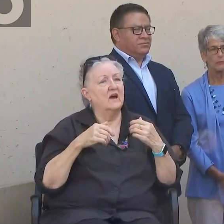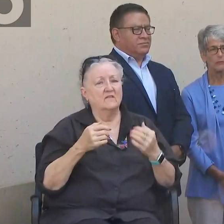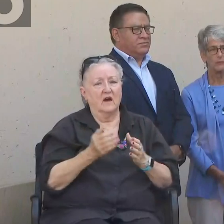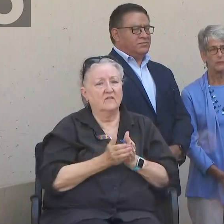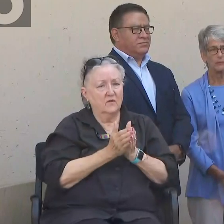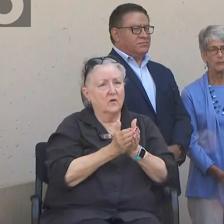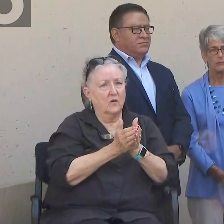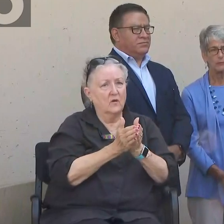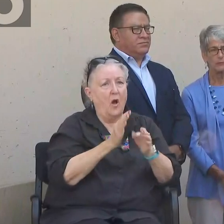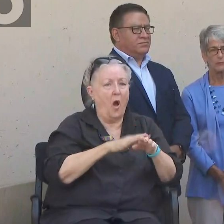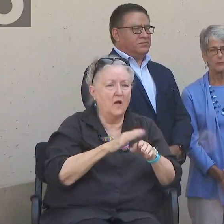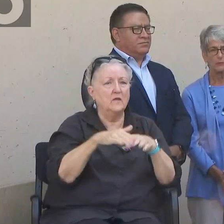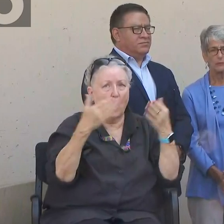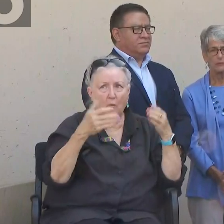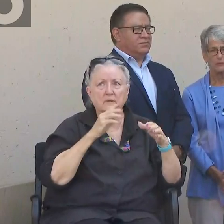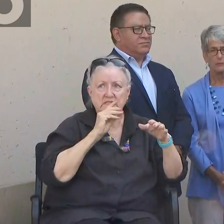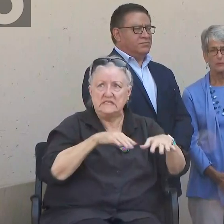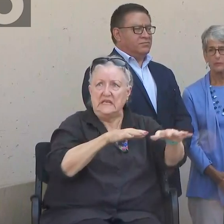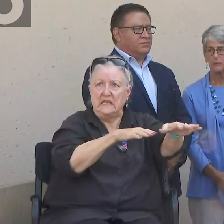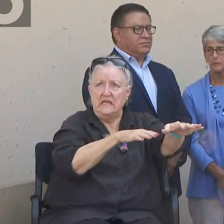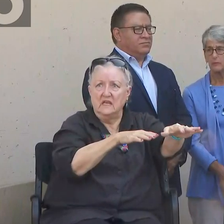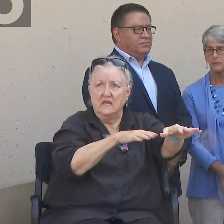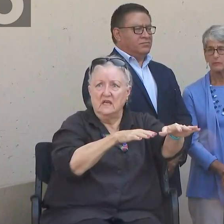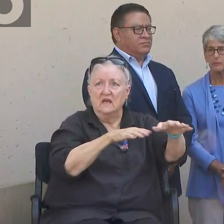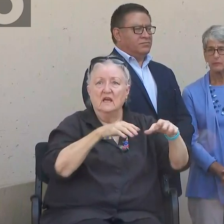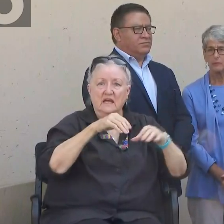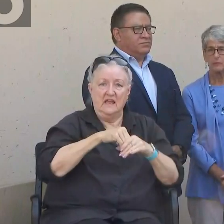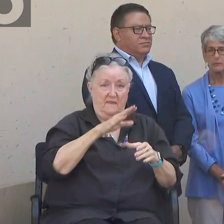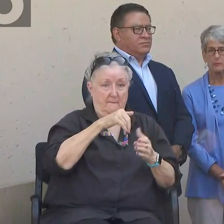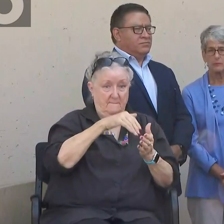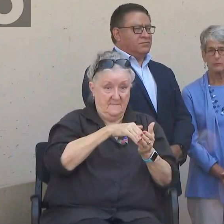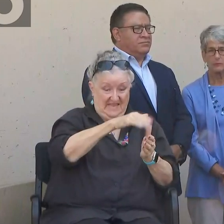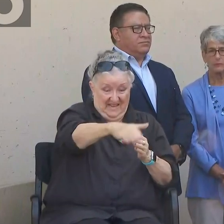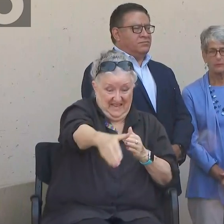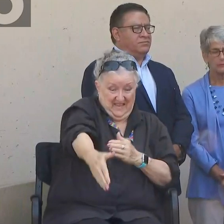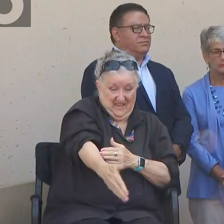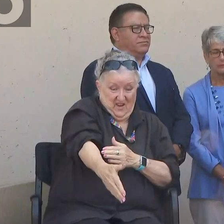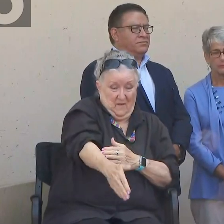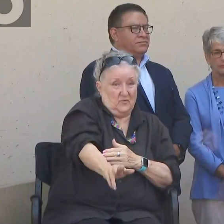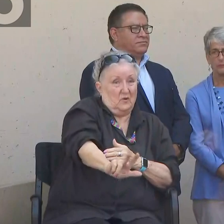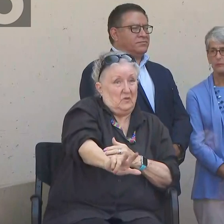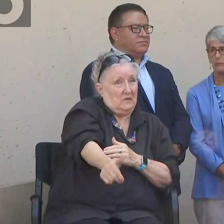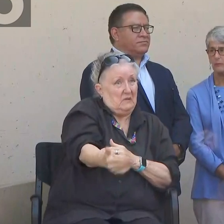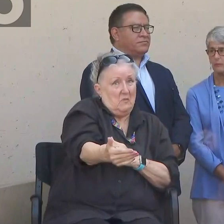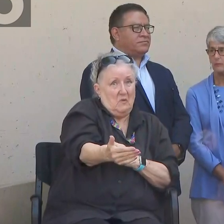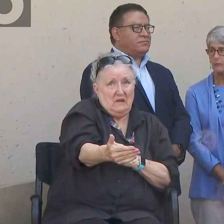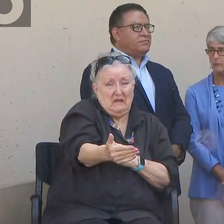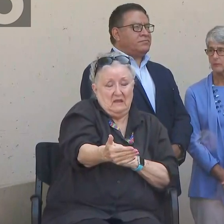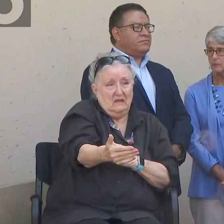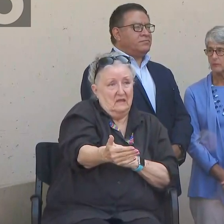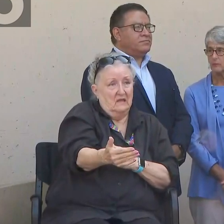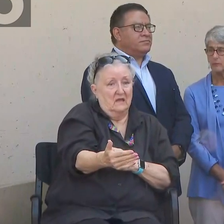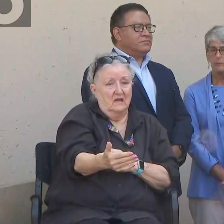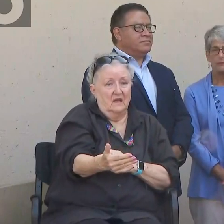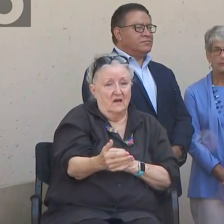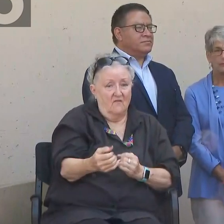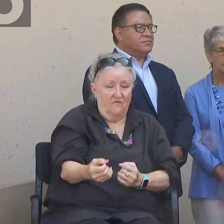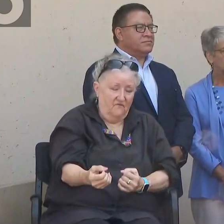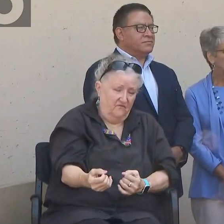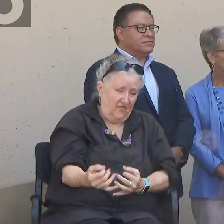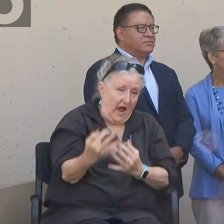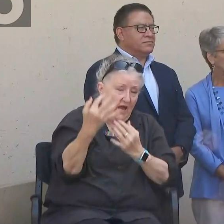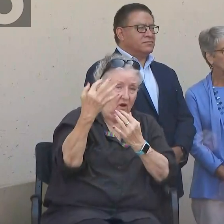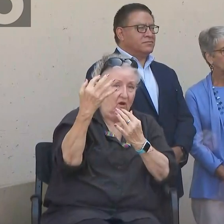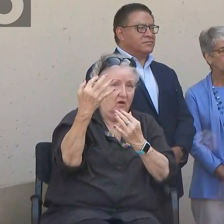vessel that's on the open sea that is in the middle of the night, I mean at 3:30 in the morning. Fire is